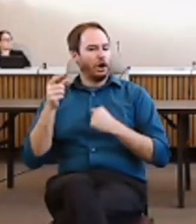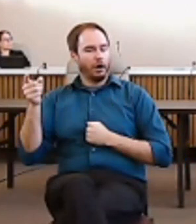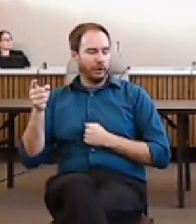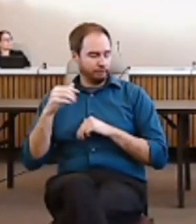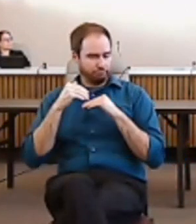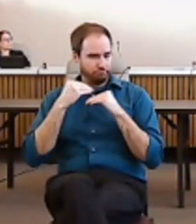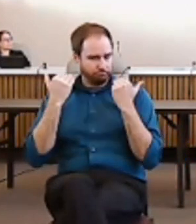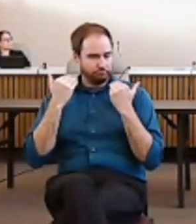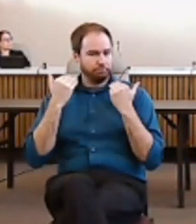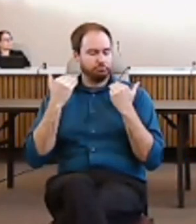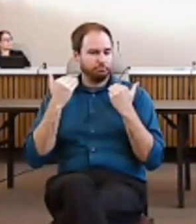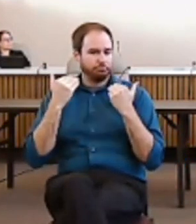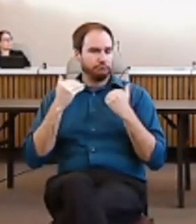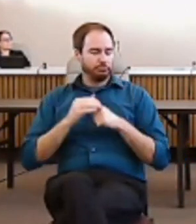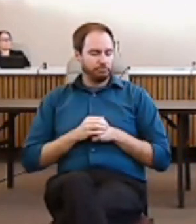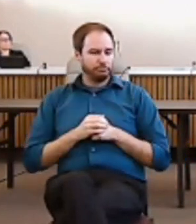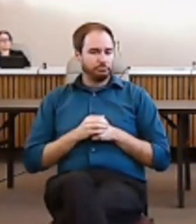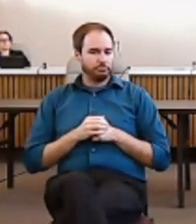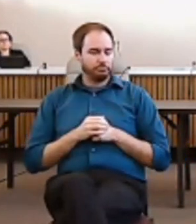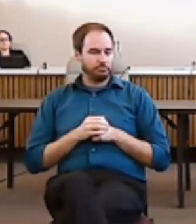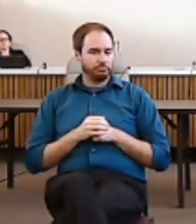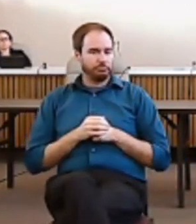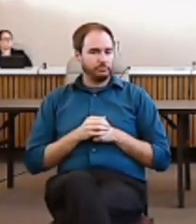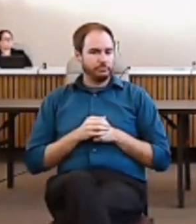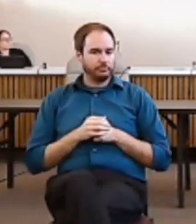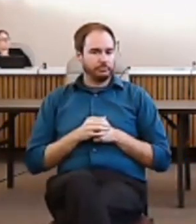Vehicles. of other sale vehicles there.